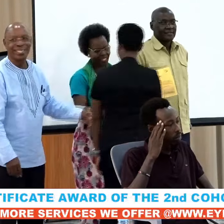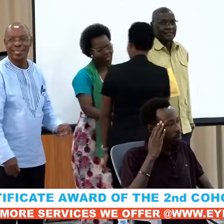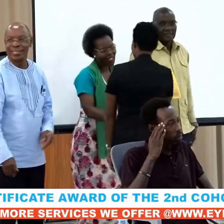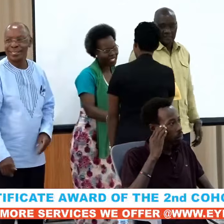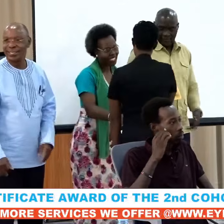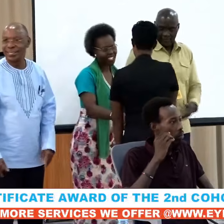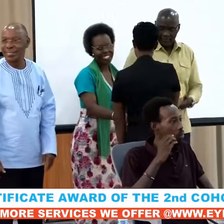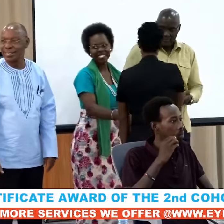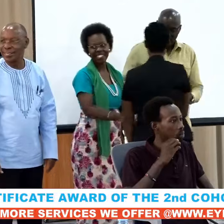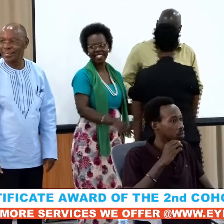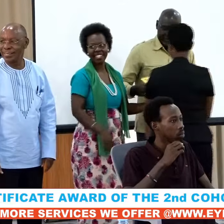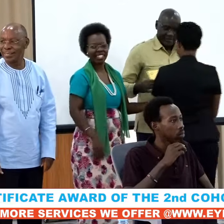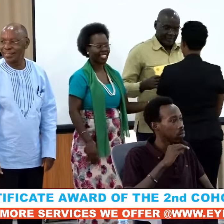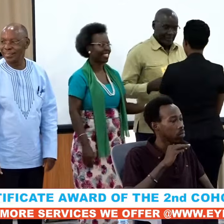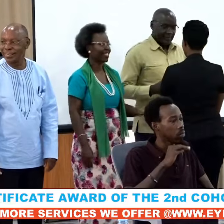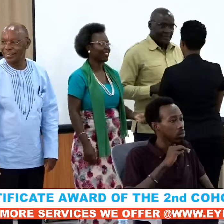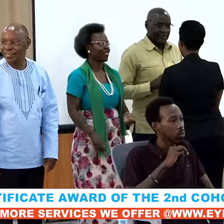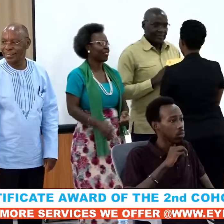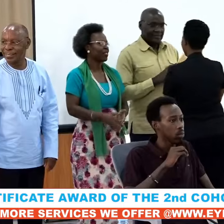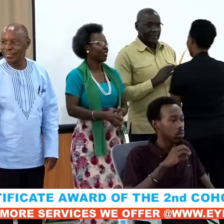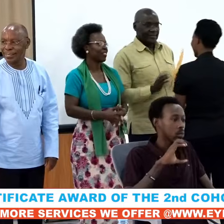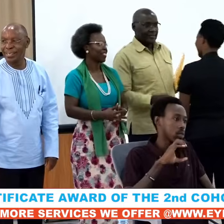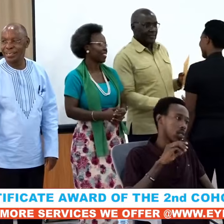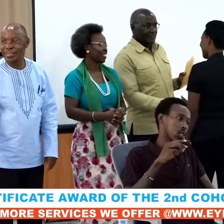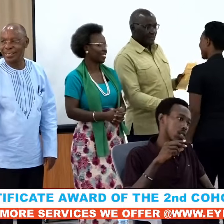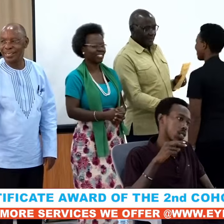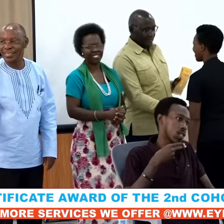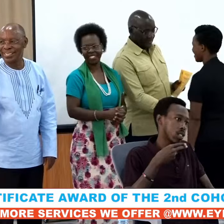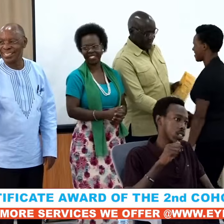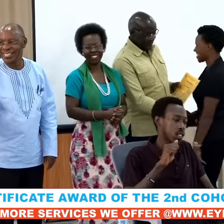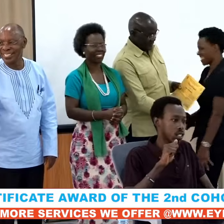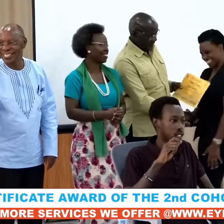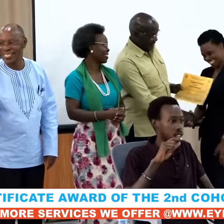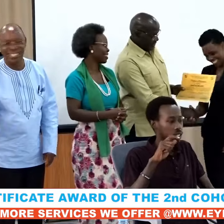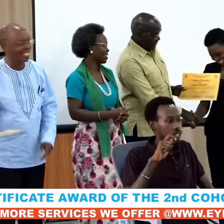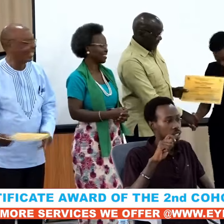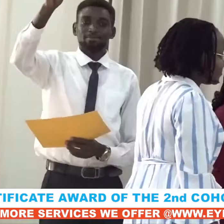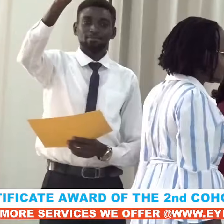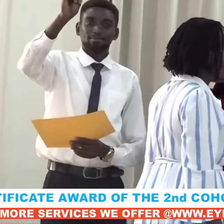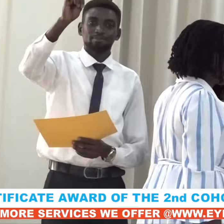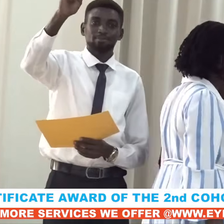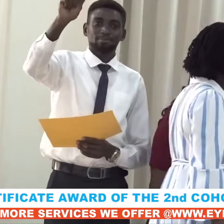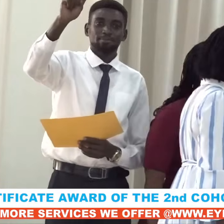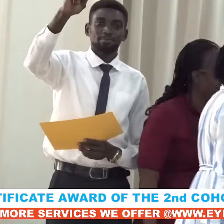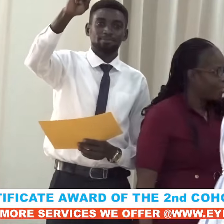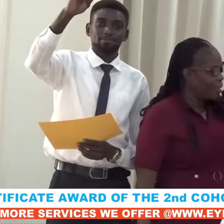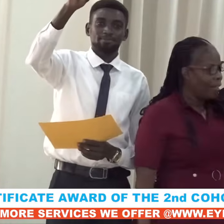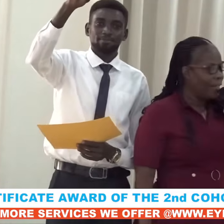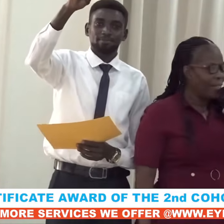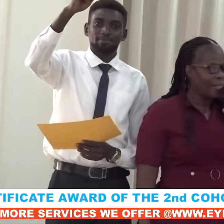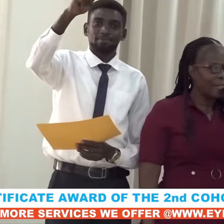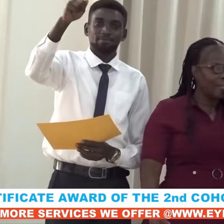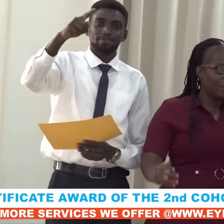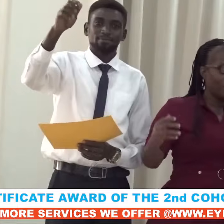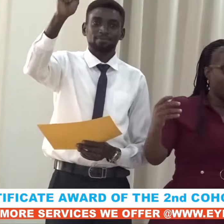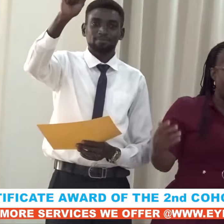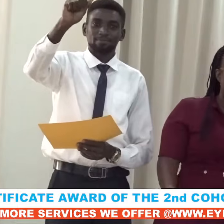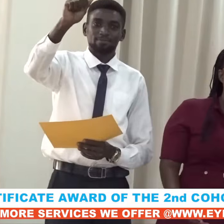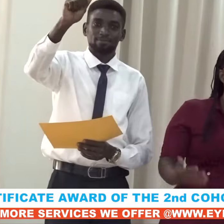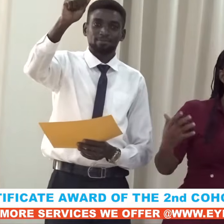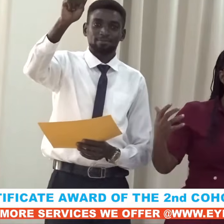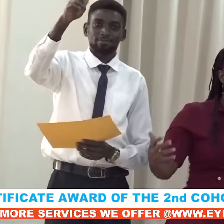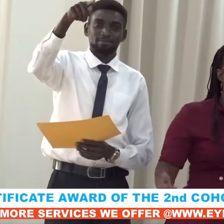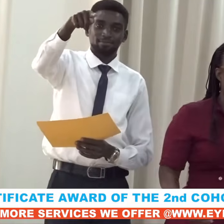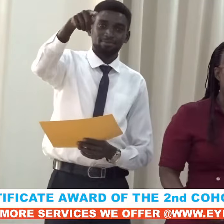Mr. Vice Chancellor, Chantal works with the ophthalmology clinic. You know, okay, because... ladies and gentlemen, I think